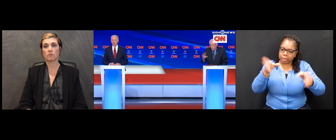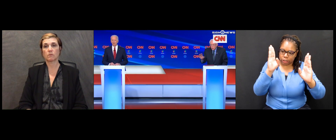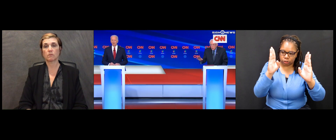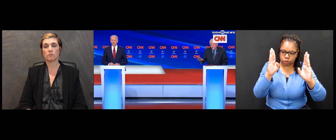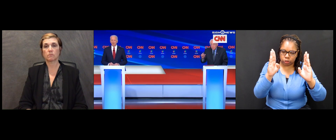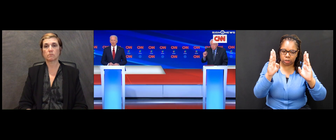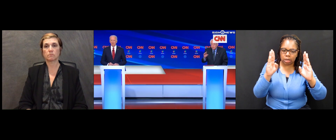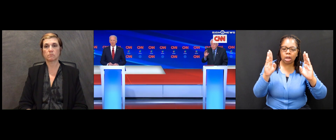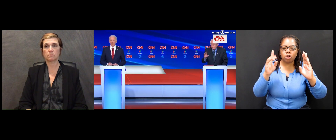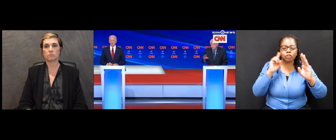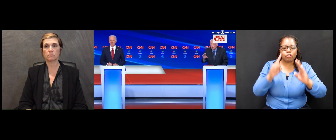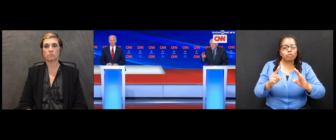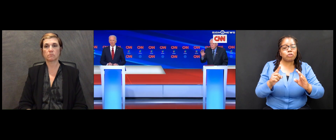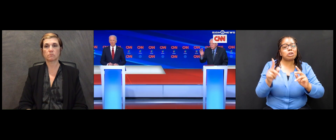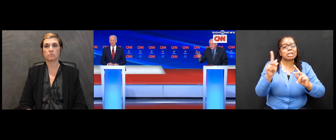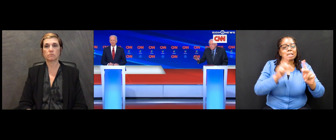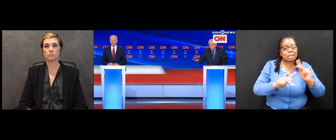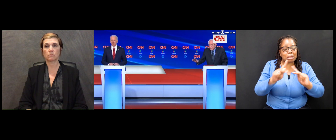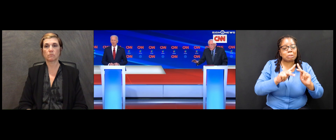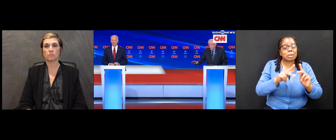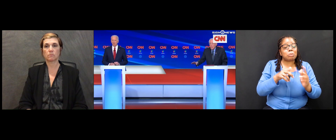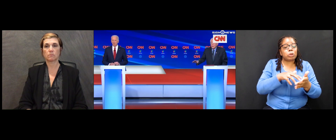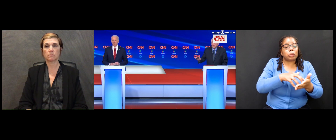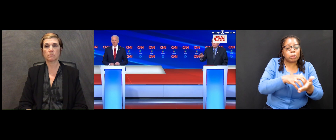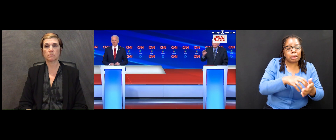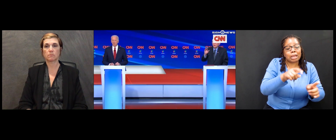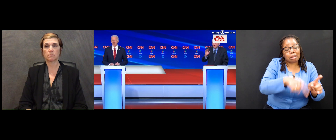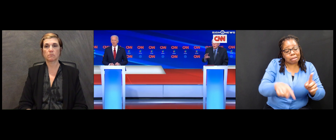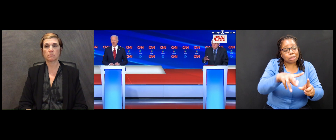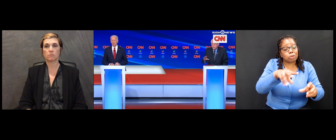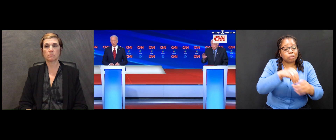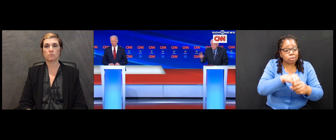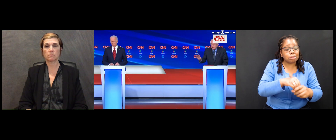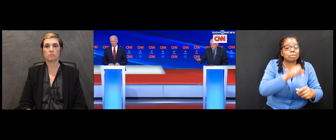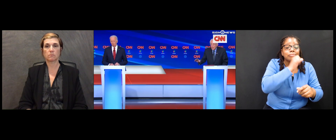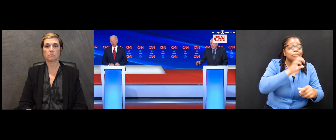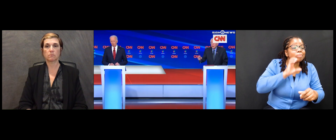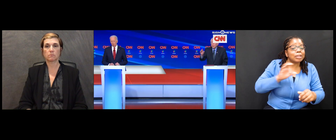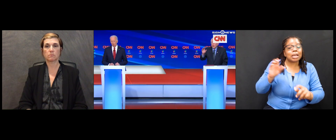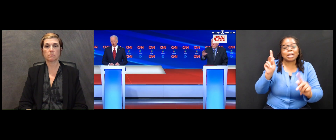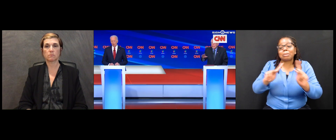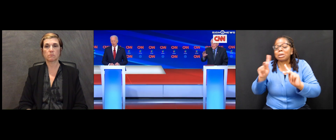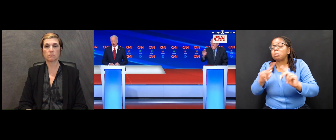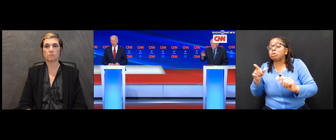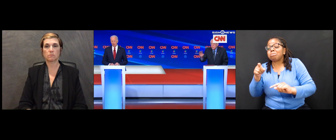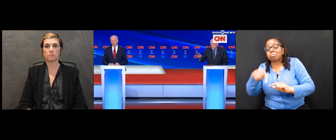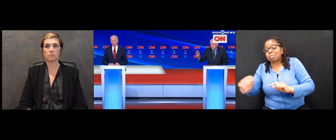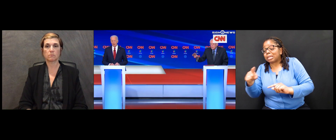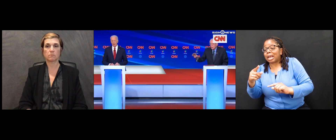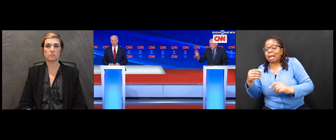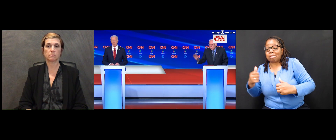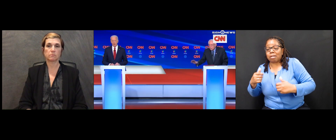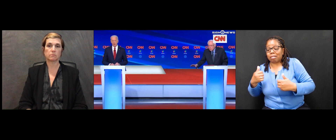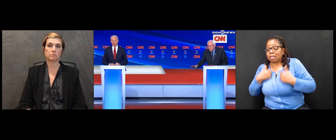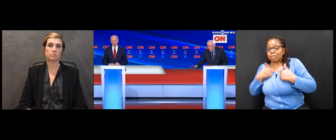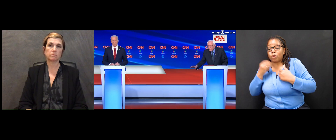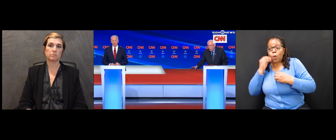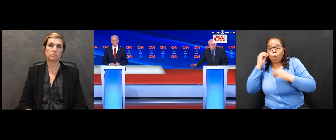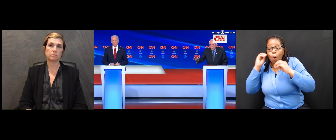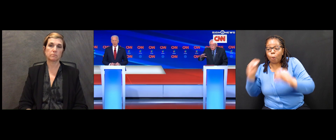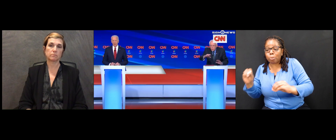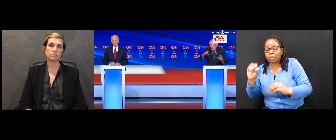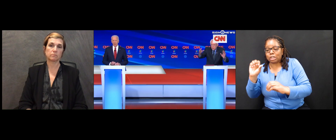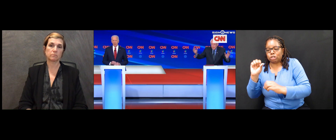the most vulnerable. That includes people who are in prison right now, people who are in homeless shelters right now. What about the 500,000 people who are homeless